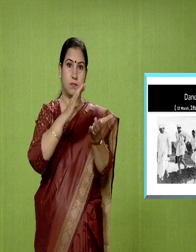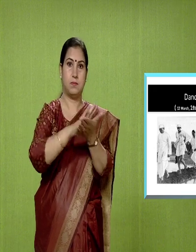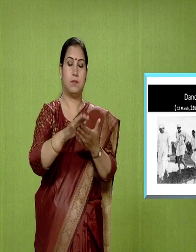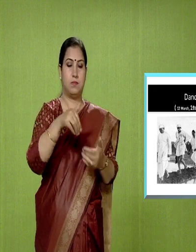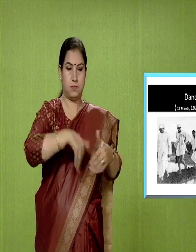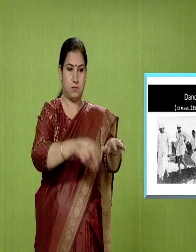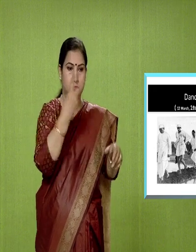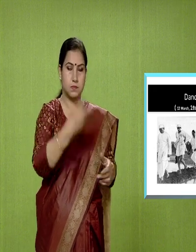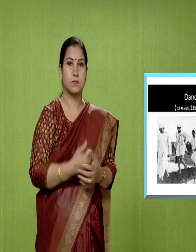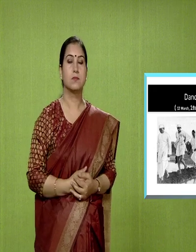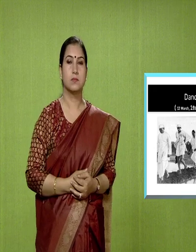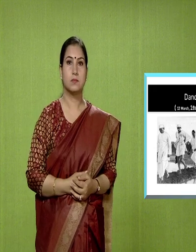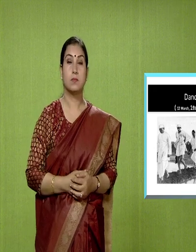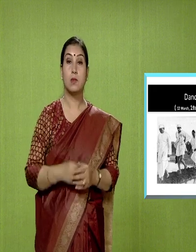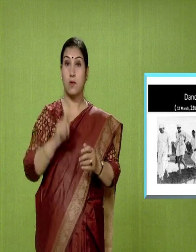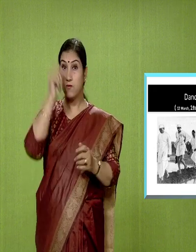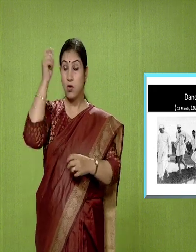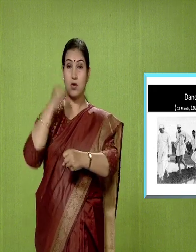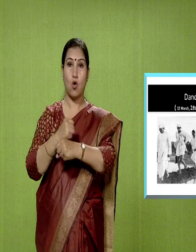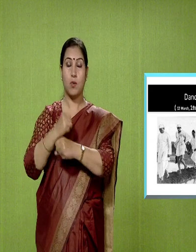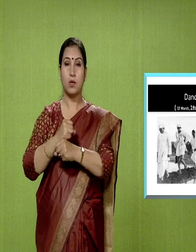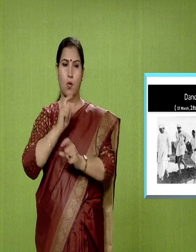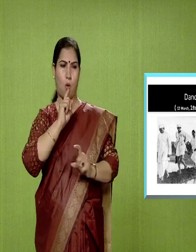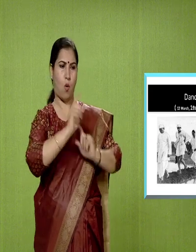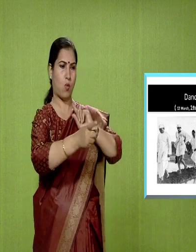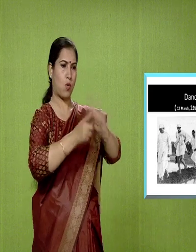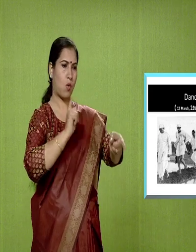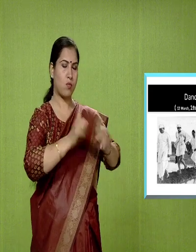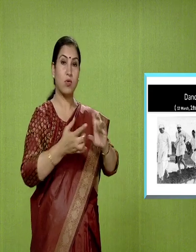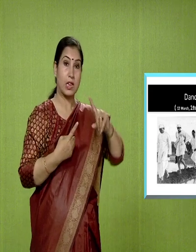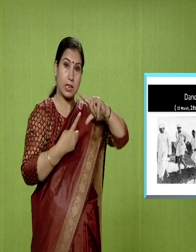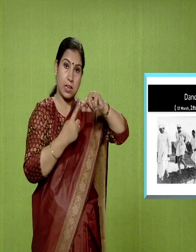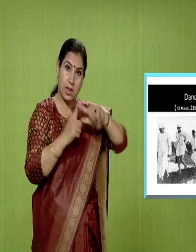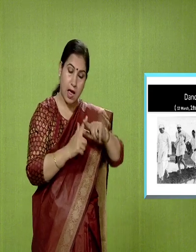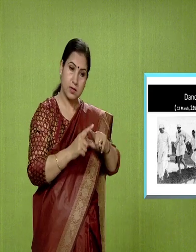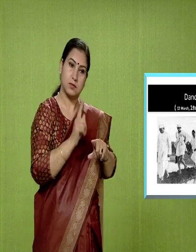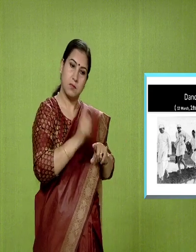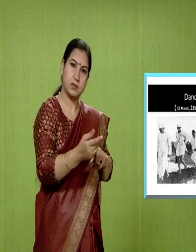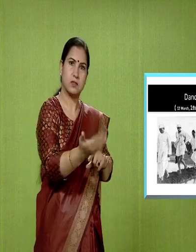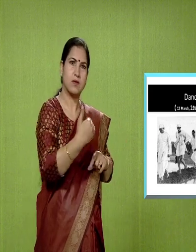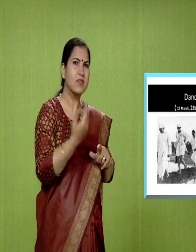The British government had imposed tax on use of salt.